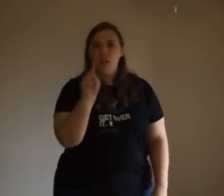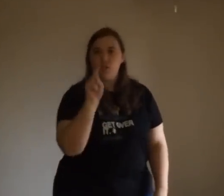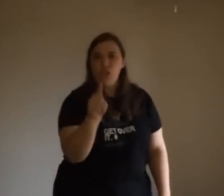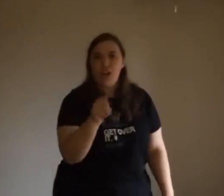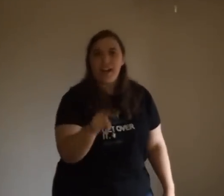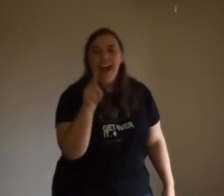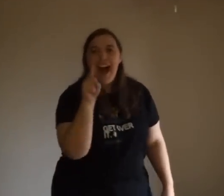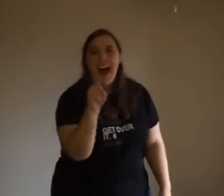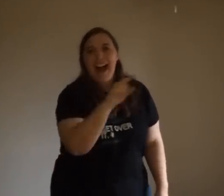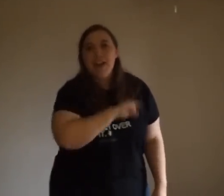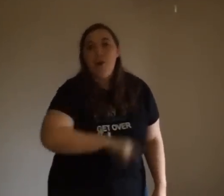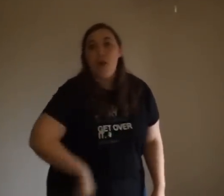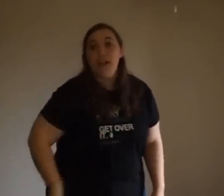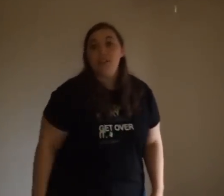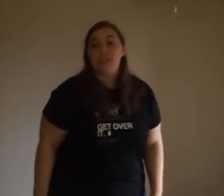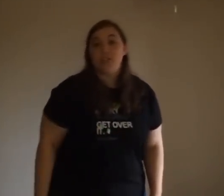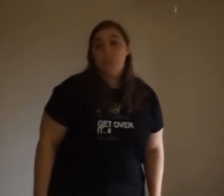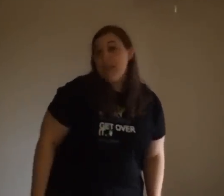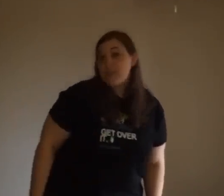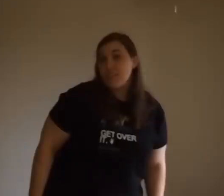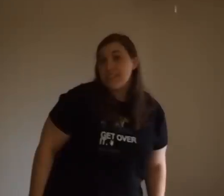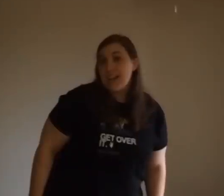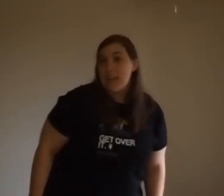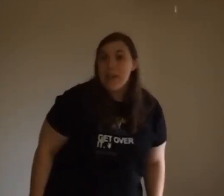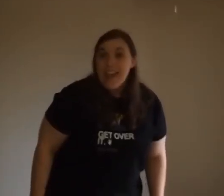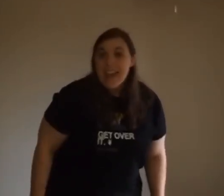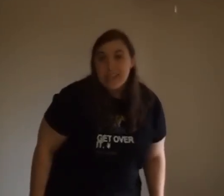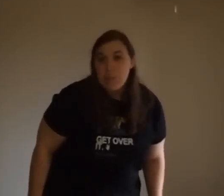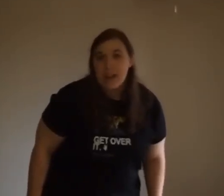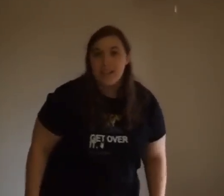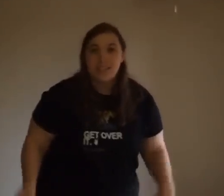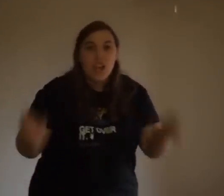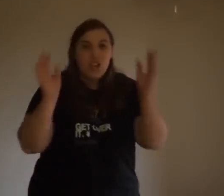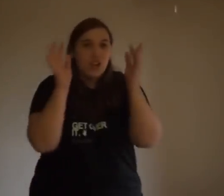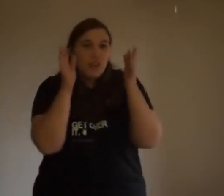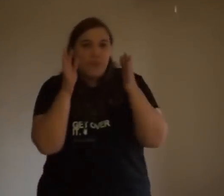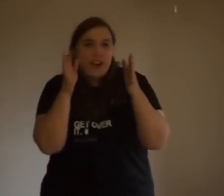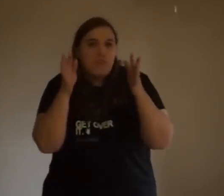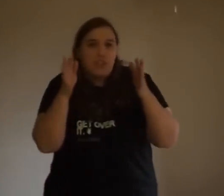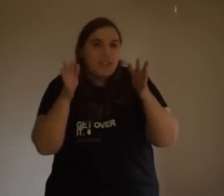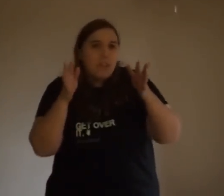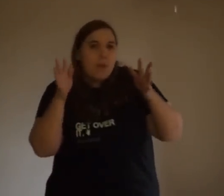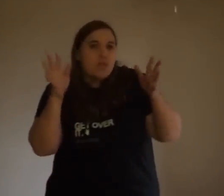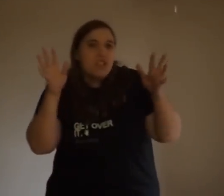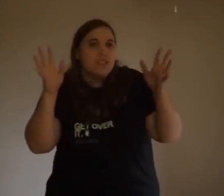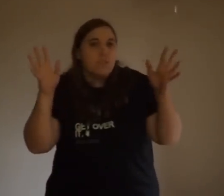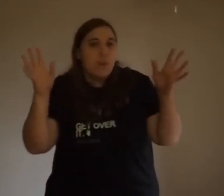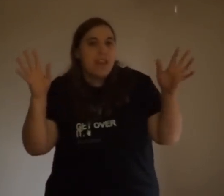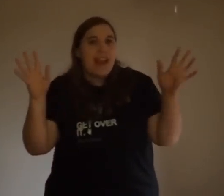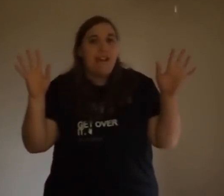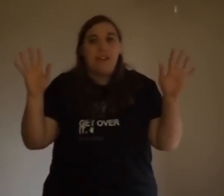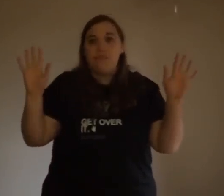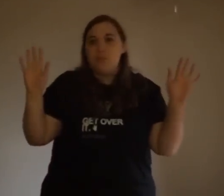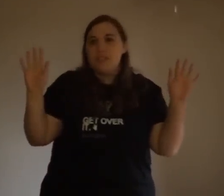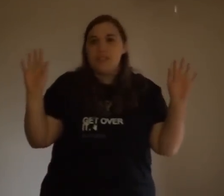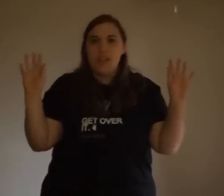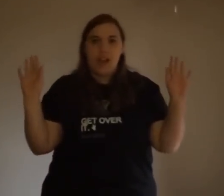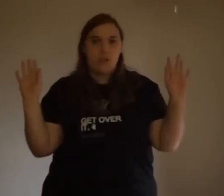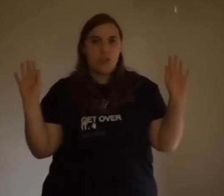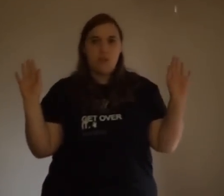goes, "Look, I know why you're such a bitch all the time. It's because you're afraid of your little emotions peeking out and everyone seeing how